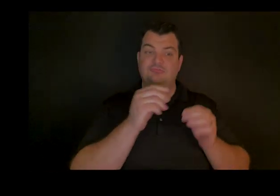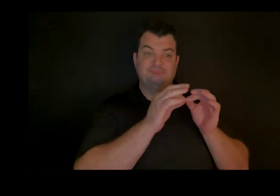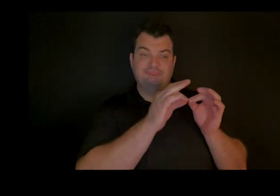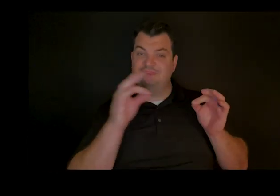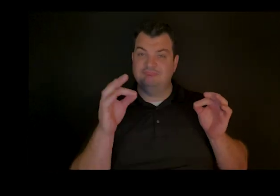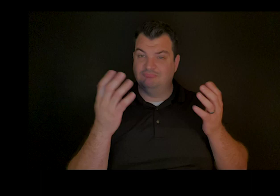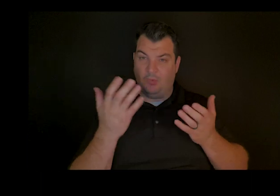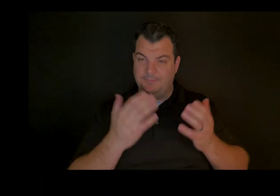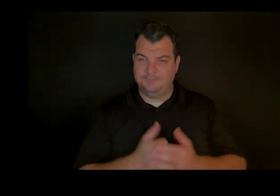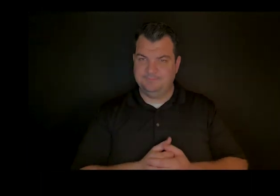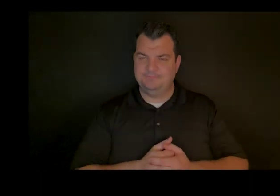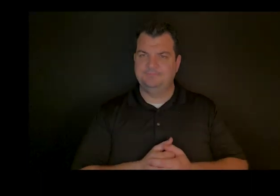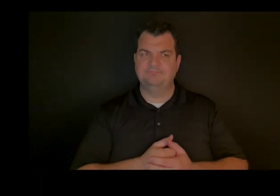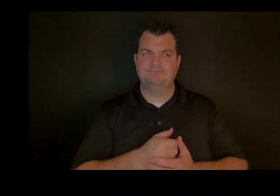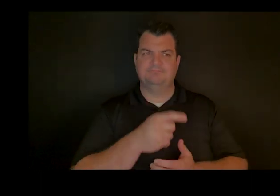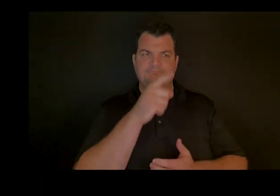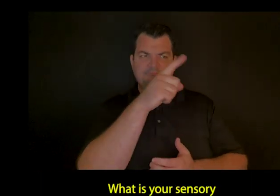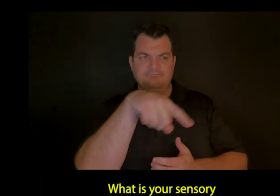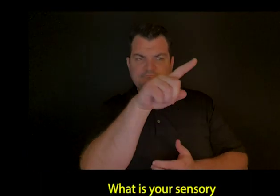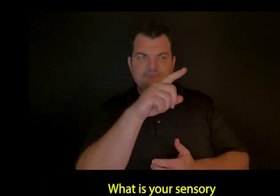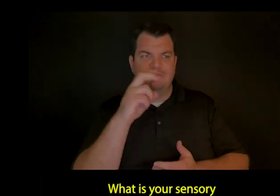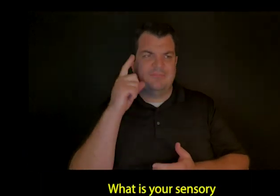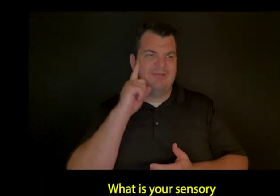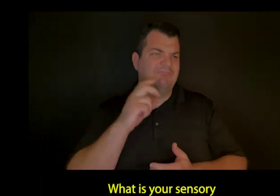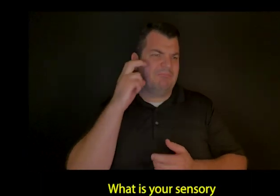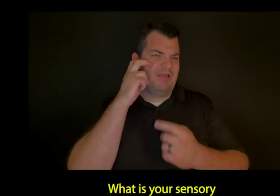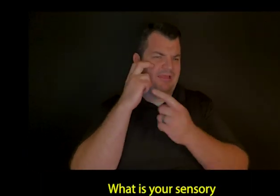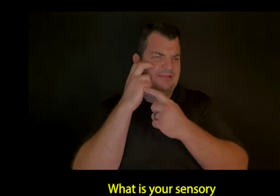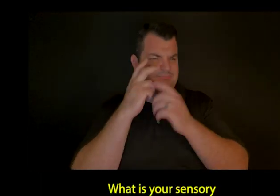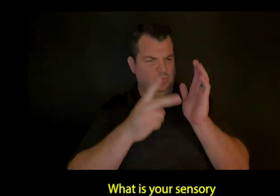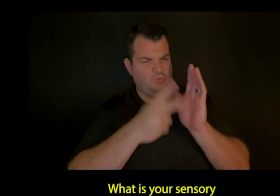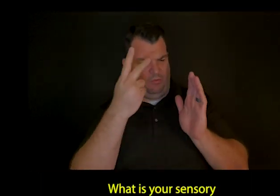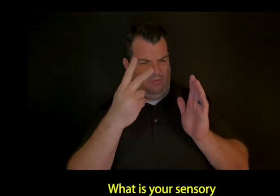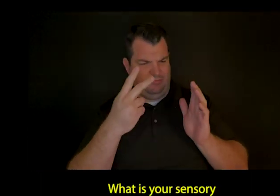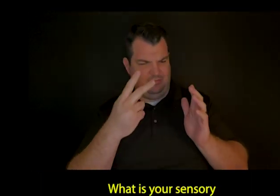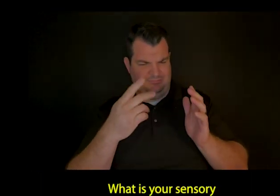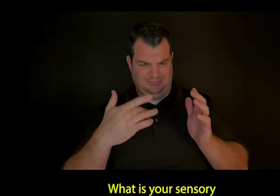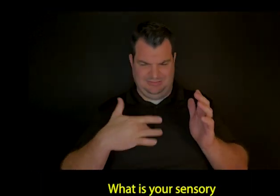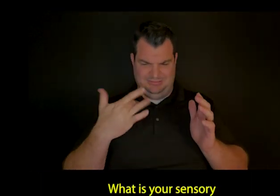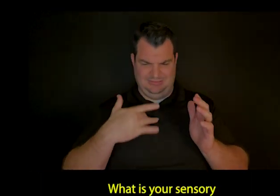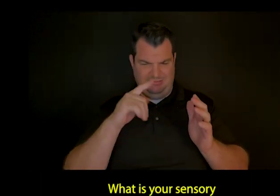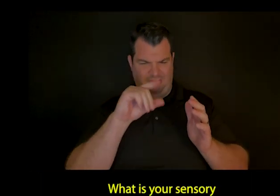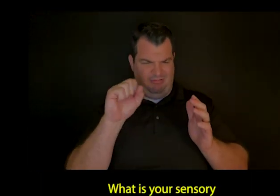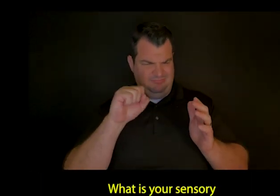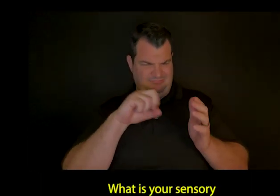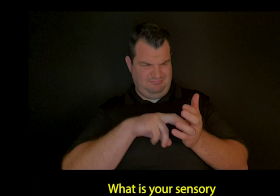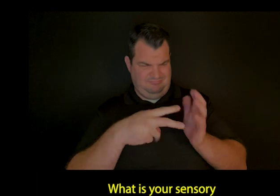The first question asks, what is dual sensory loss or deafblindness?